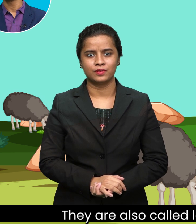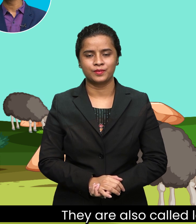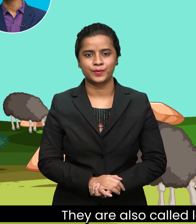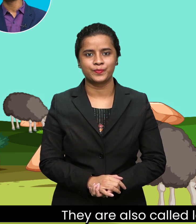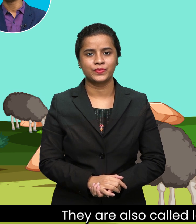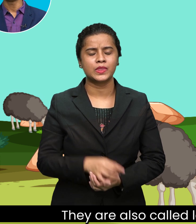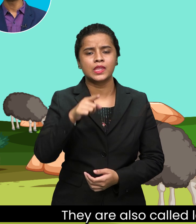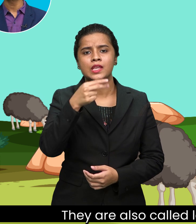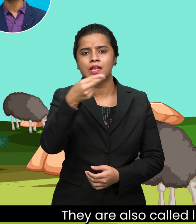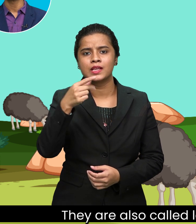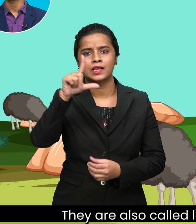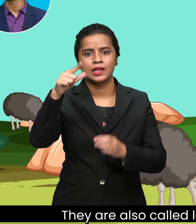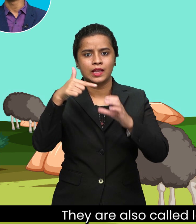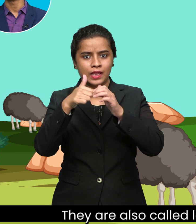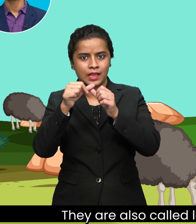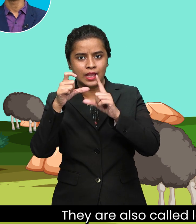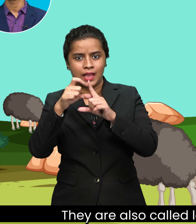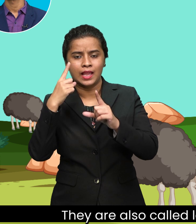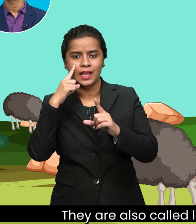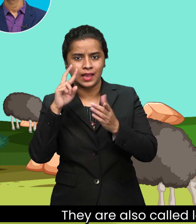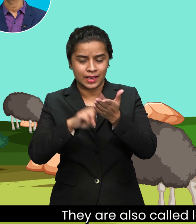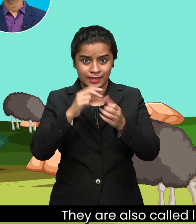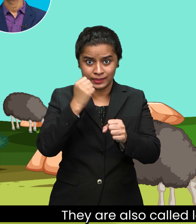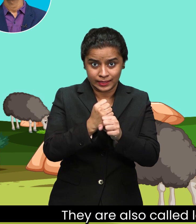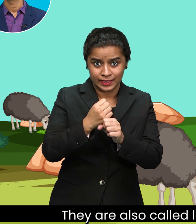they are also called leading stones or lodestones.